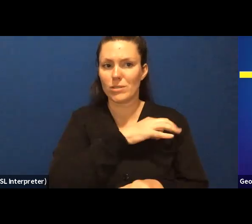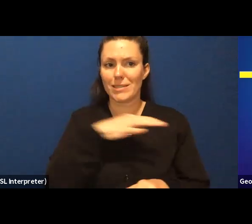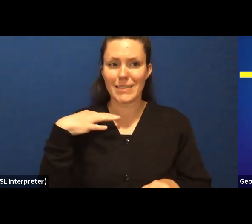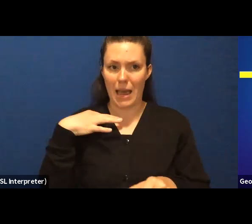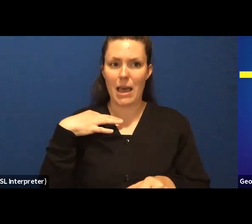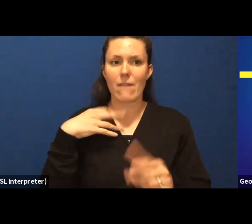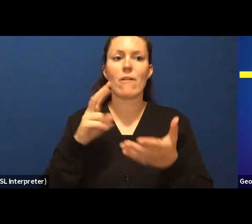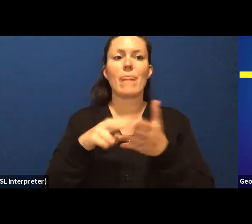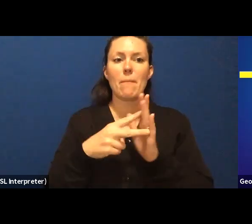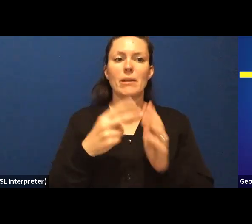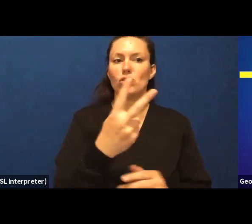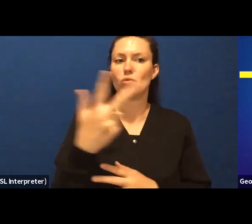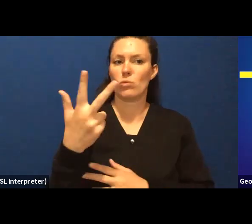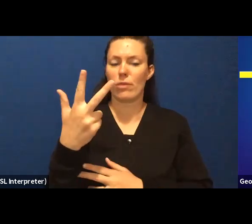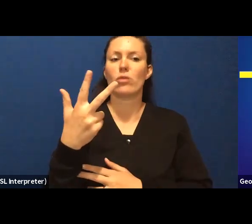are bilingual.